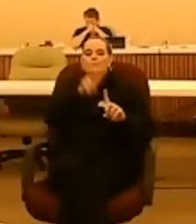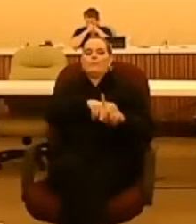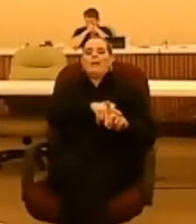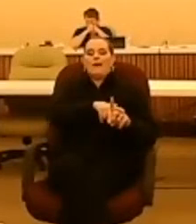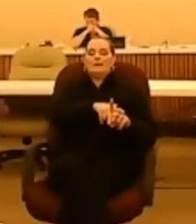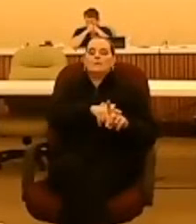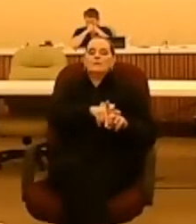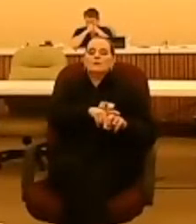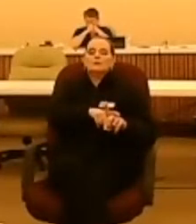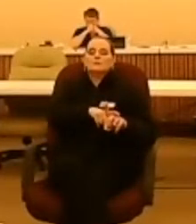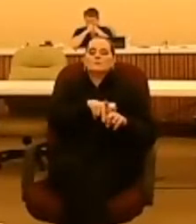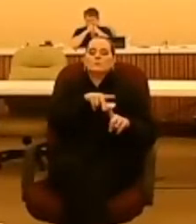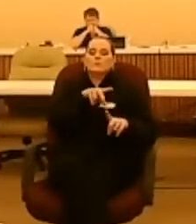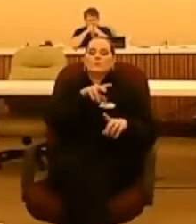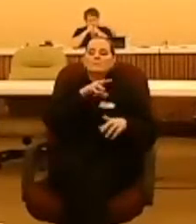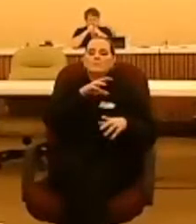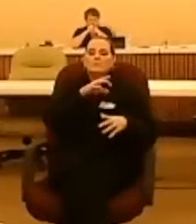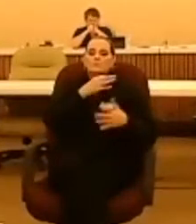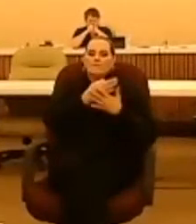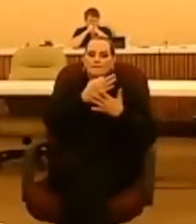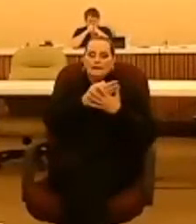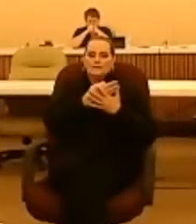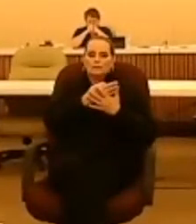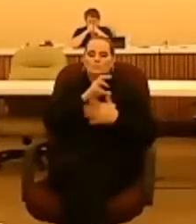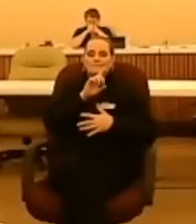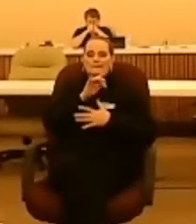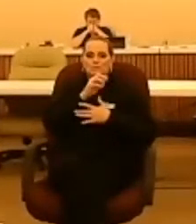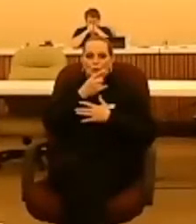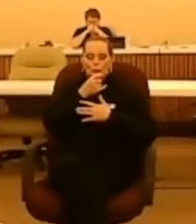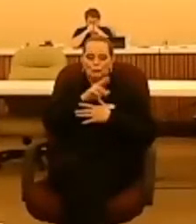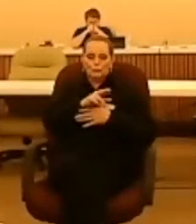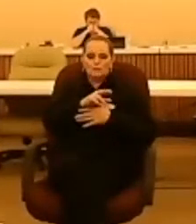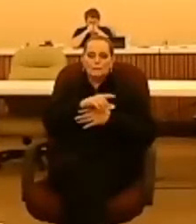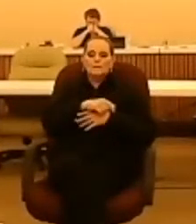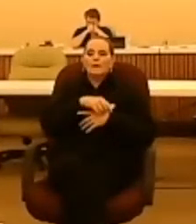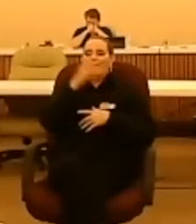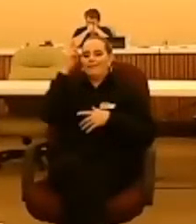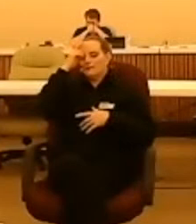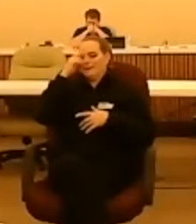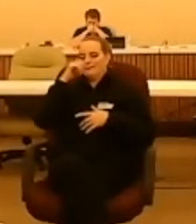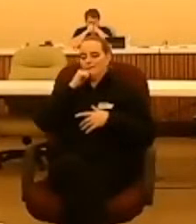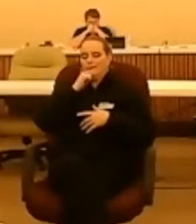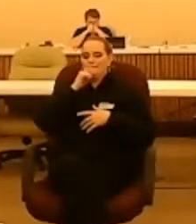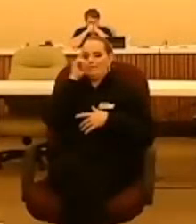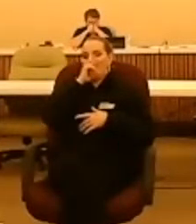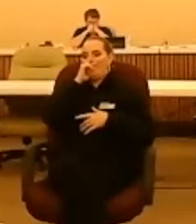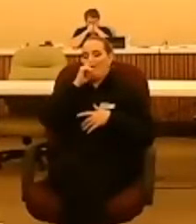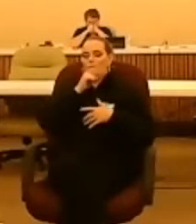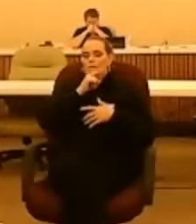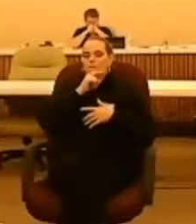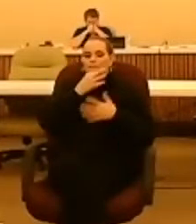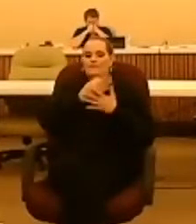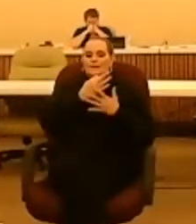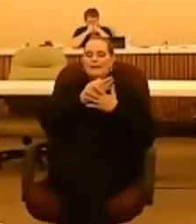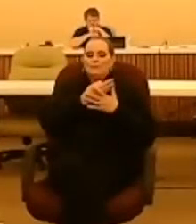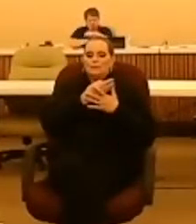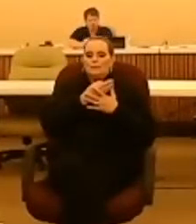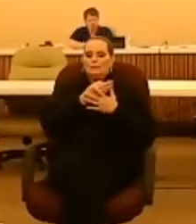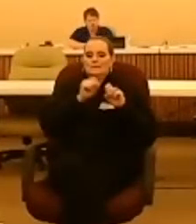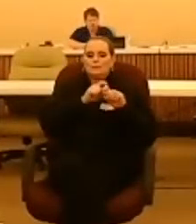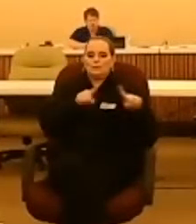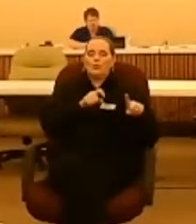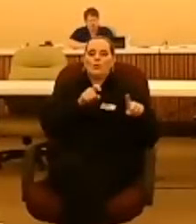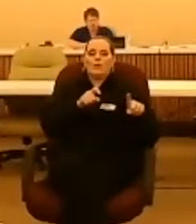financial disclosure, and that would be filing a false financial disclosure or willfully refusing to file. It